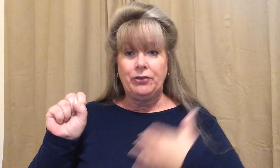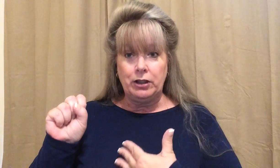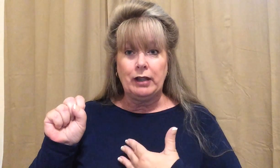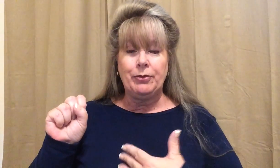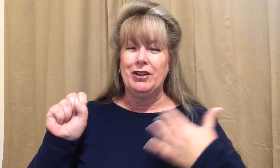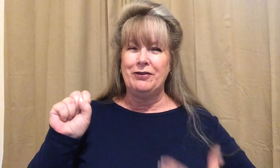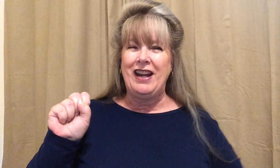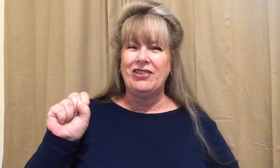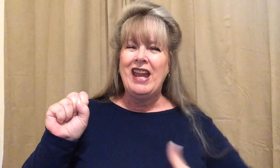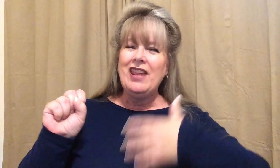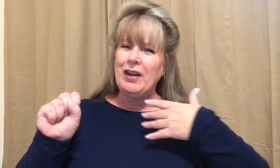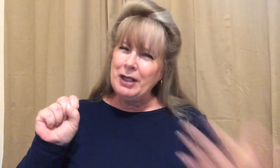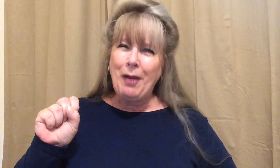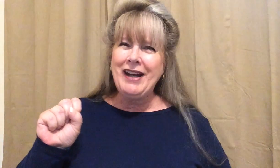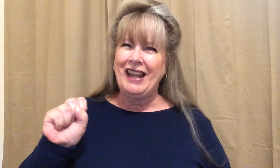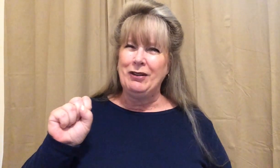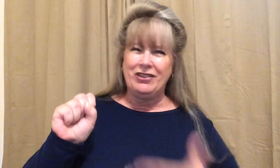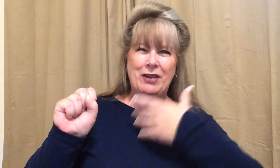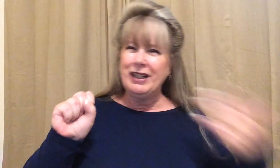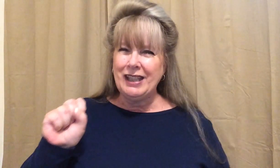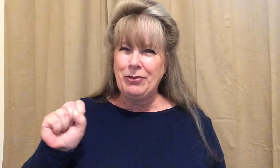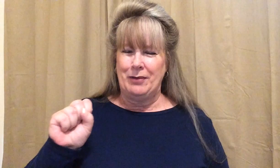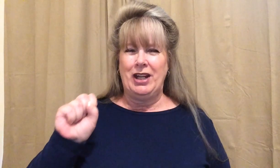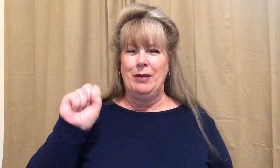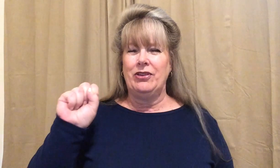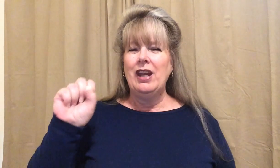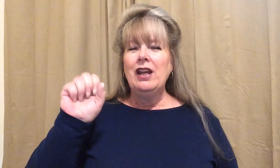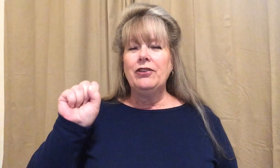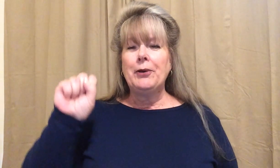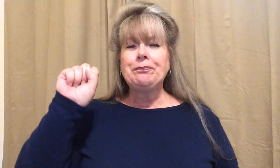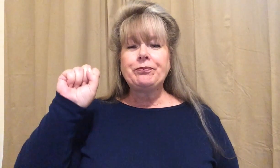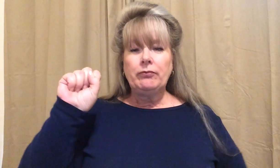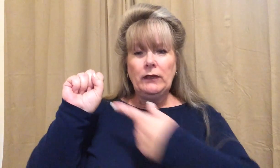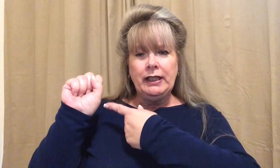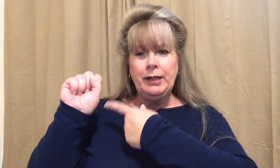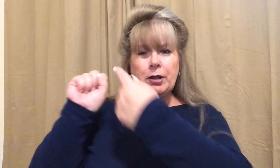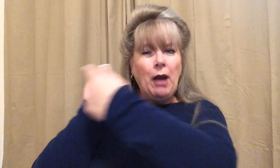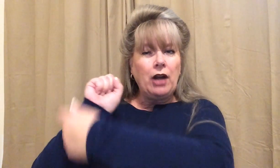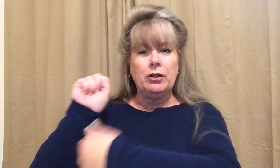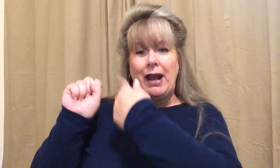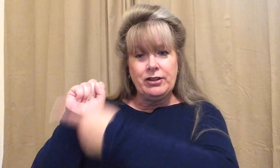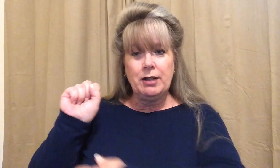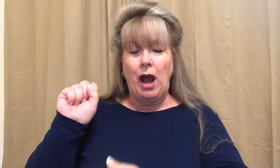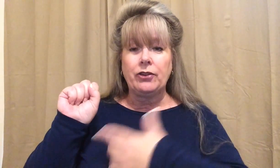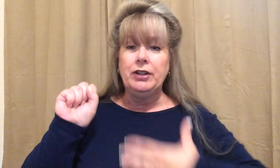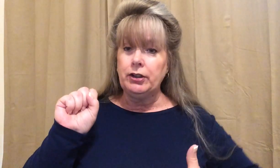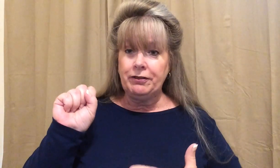your lips and your face. They read body language, they read lips sometimes. So keep your box, your imaginary box, near your